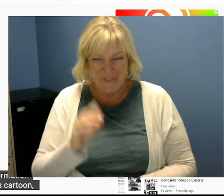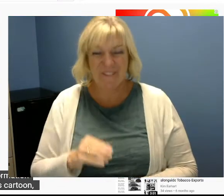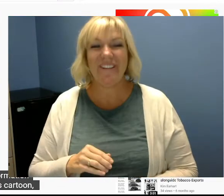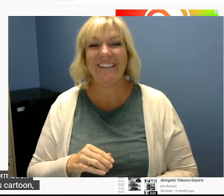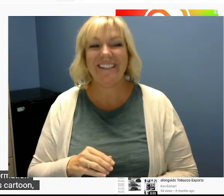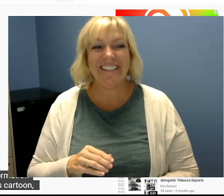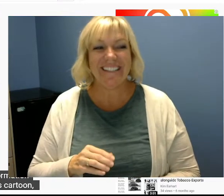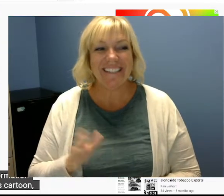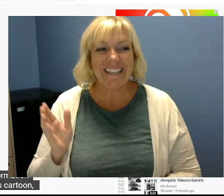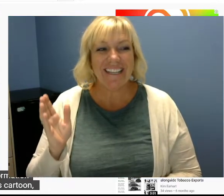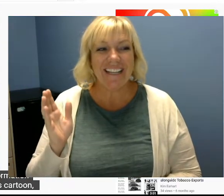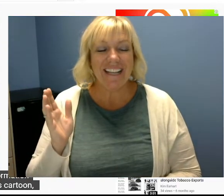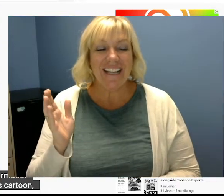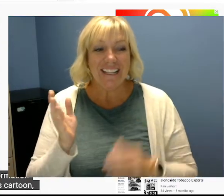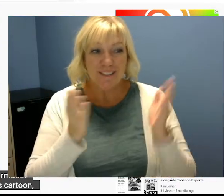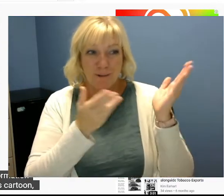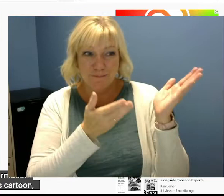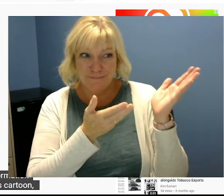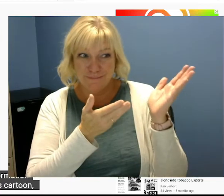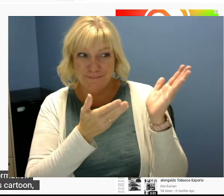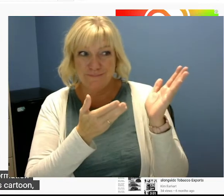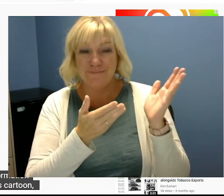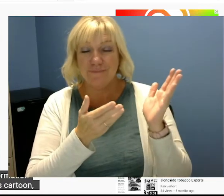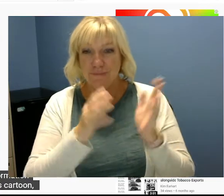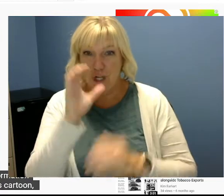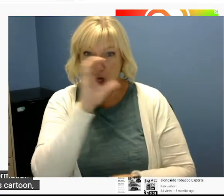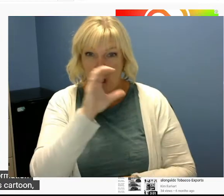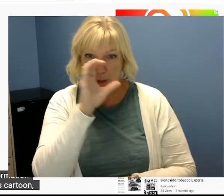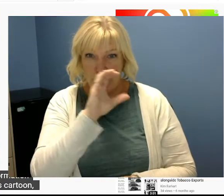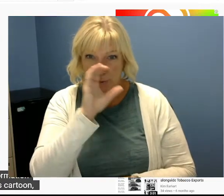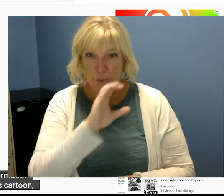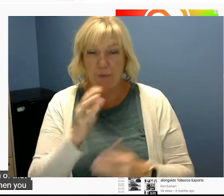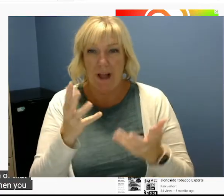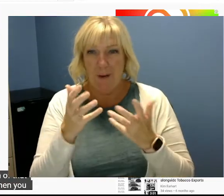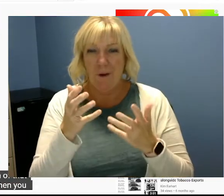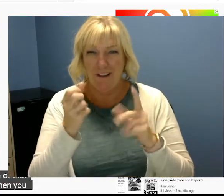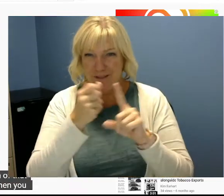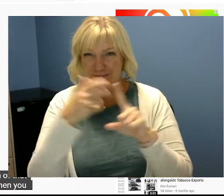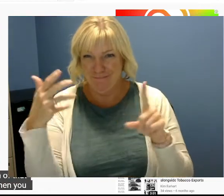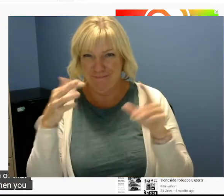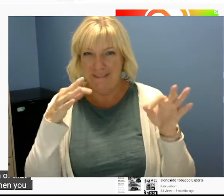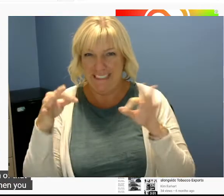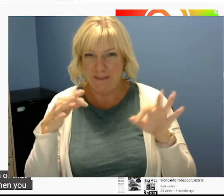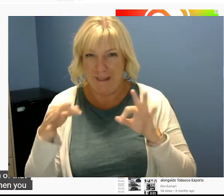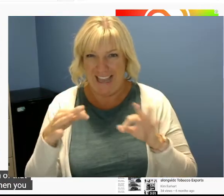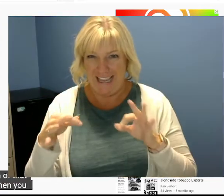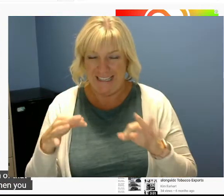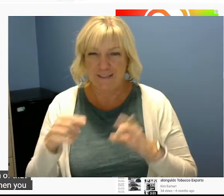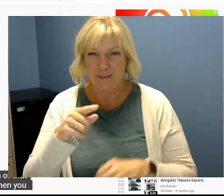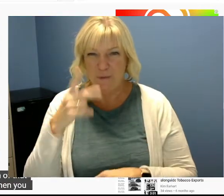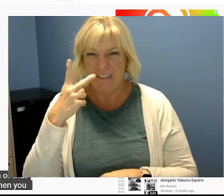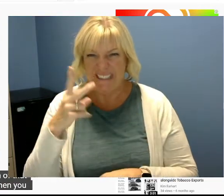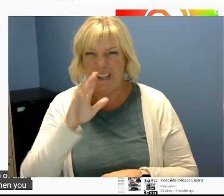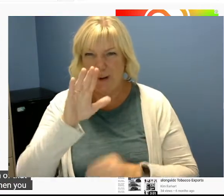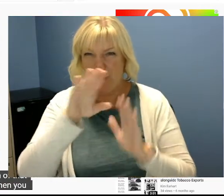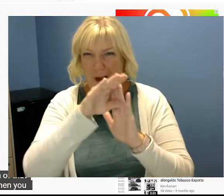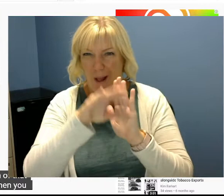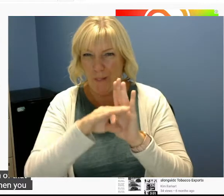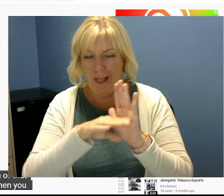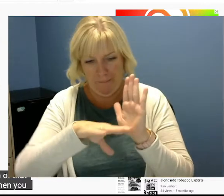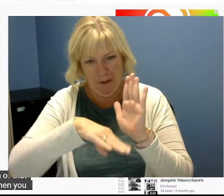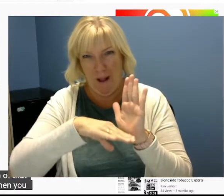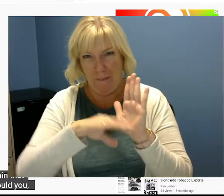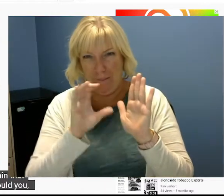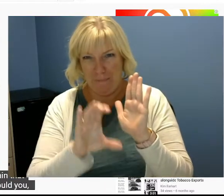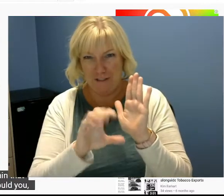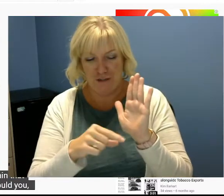bit more information about was the Society of Patriotic Ladies cartoon. It's the one that's at the very bottom of that page. And so what I'd like